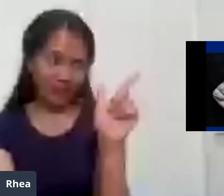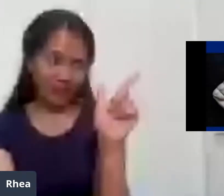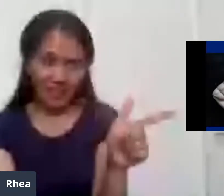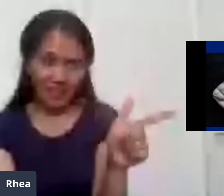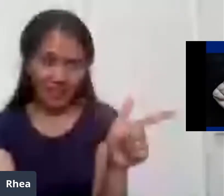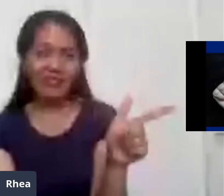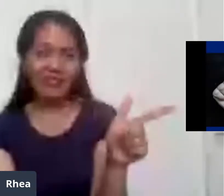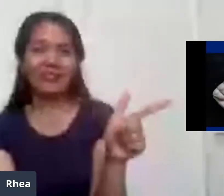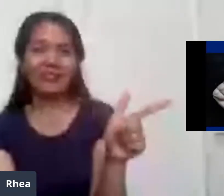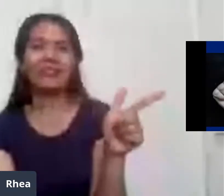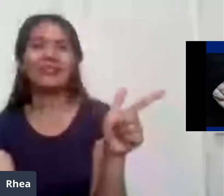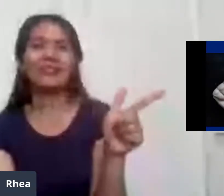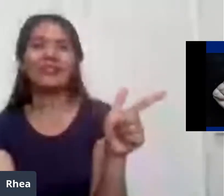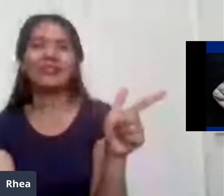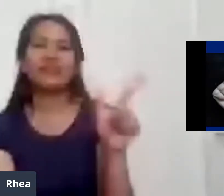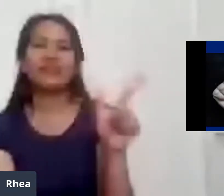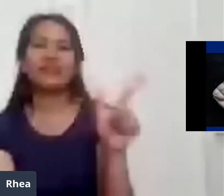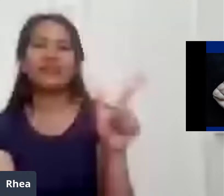20,